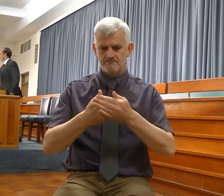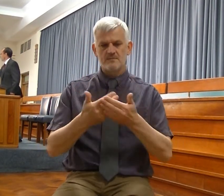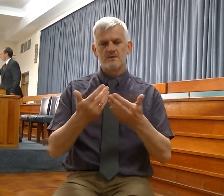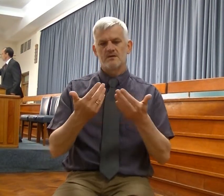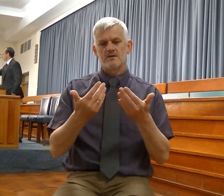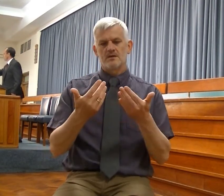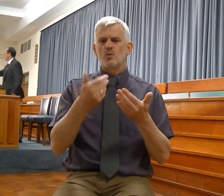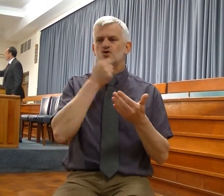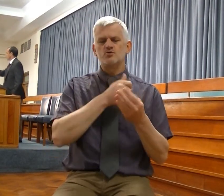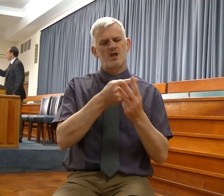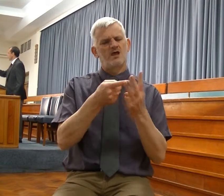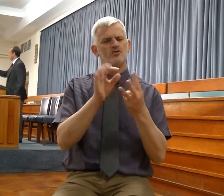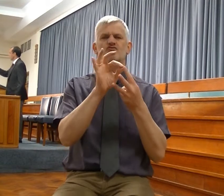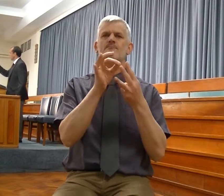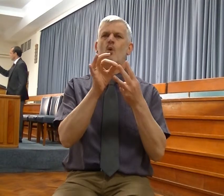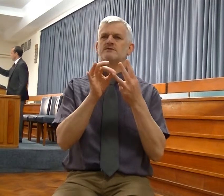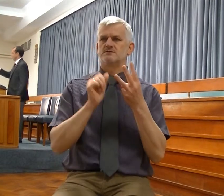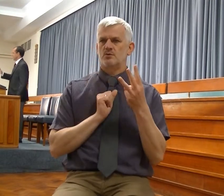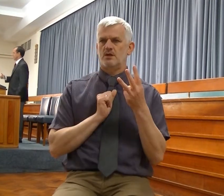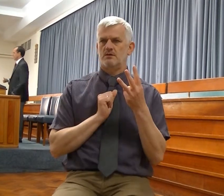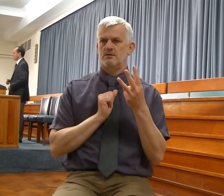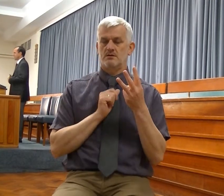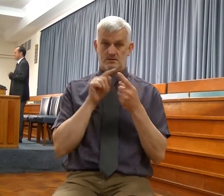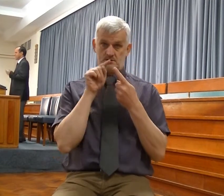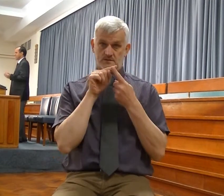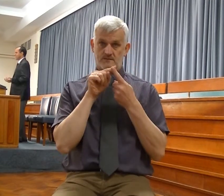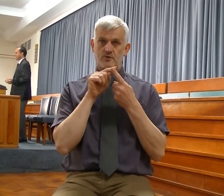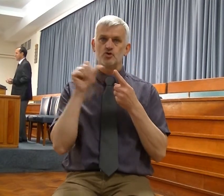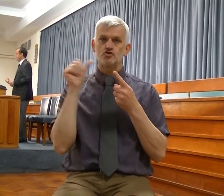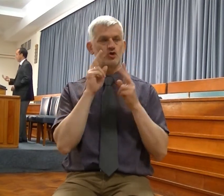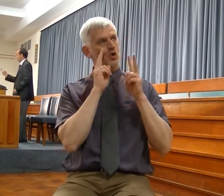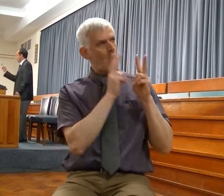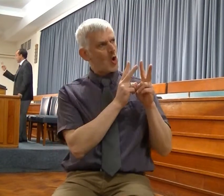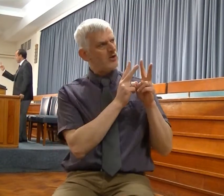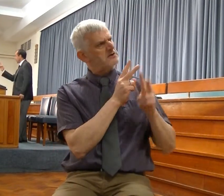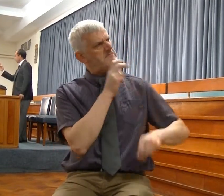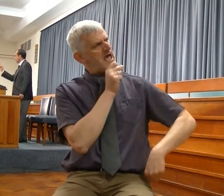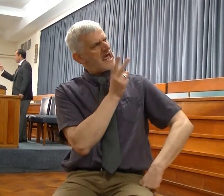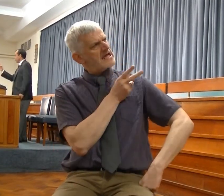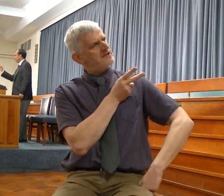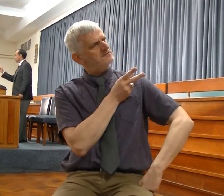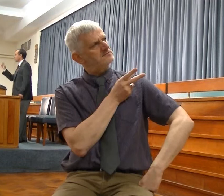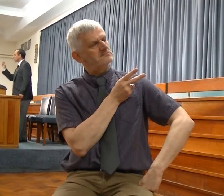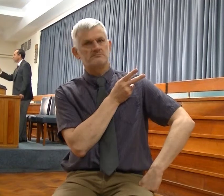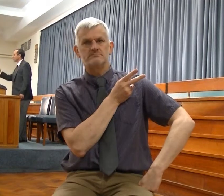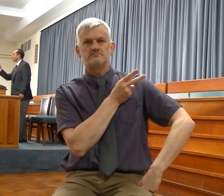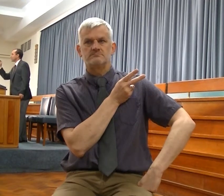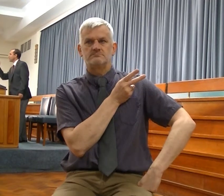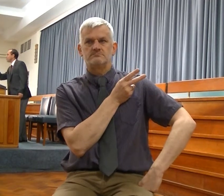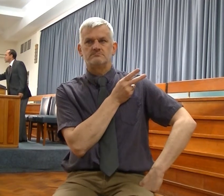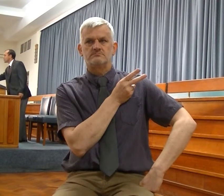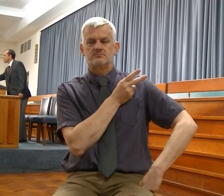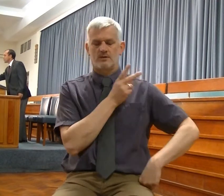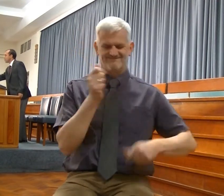3 points. The first one, let us look again at the man. What has changed in his life? The second point we will make is